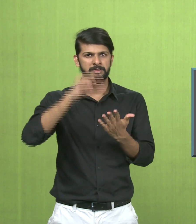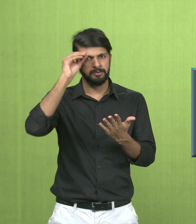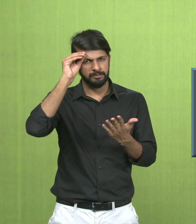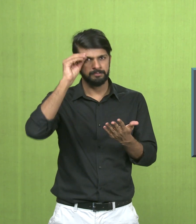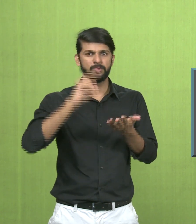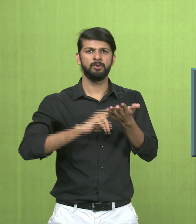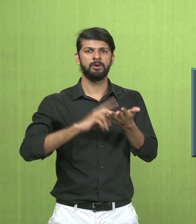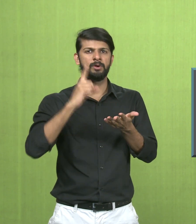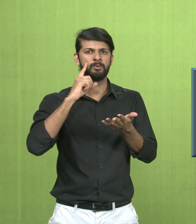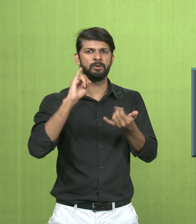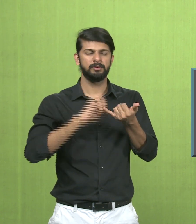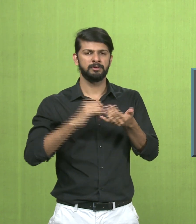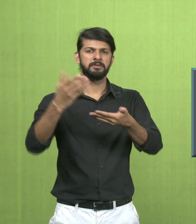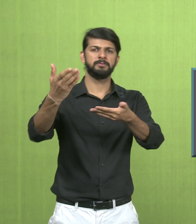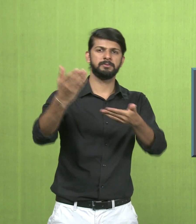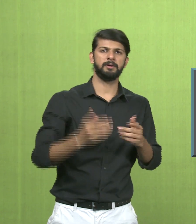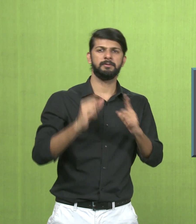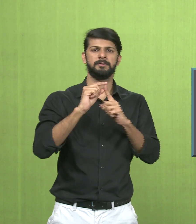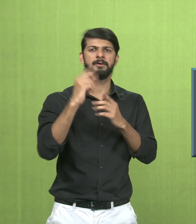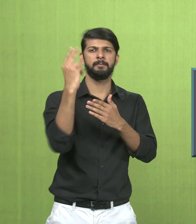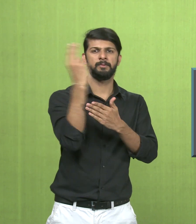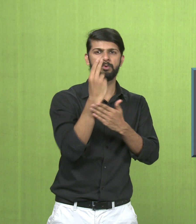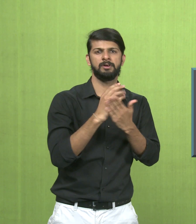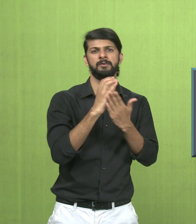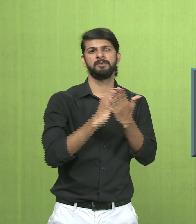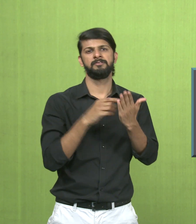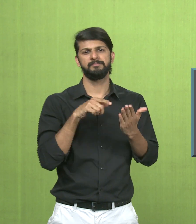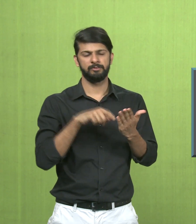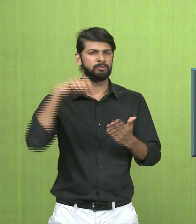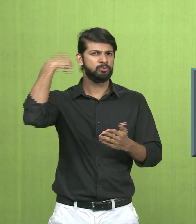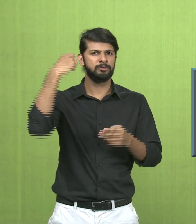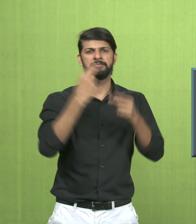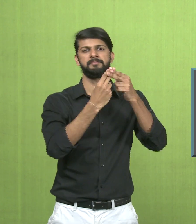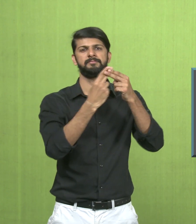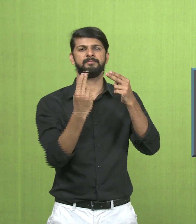Hello learners, NIOS welcomes you to Painting Subject video series.